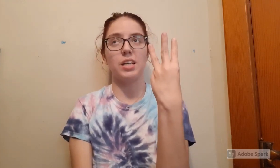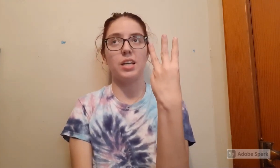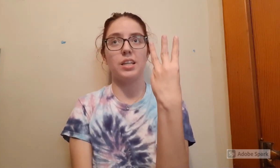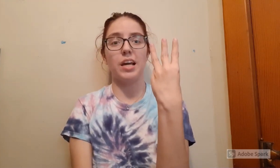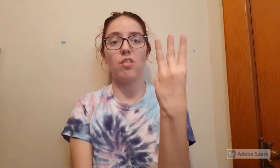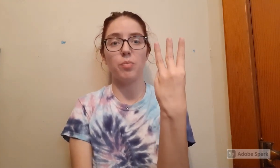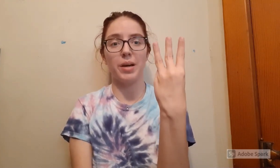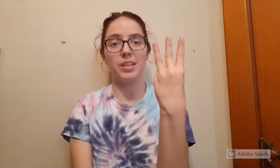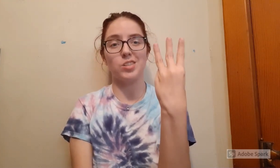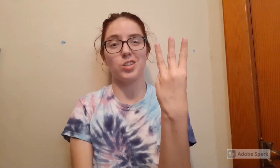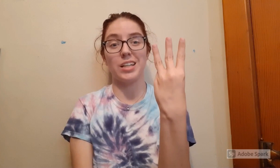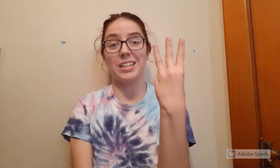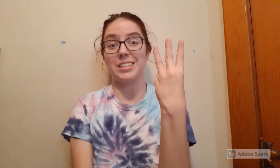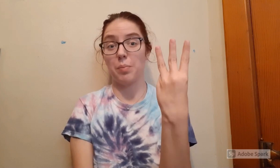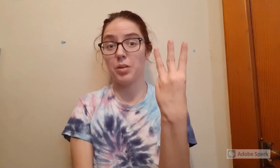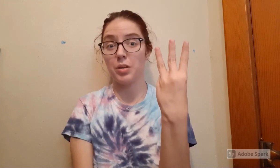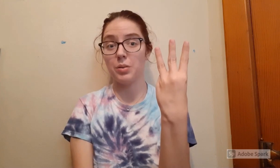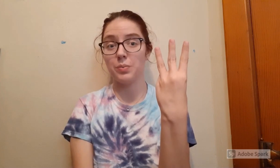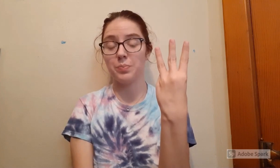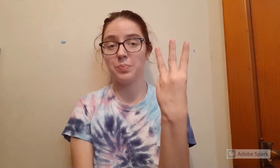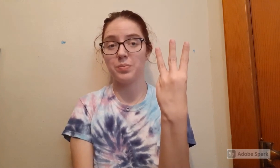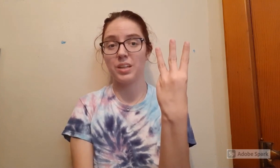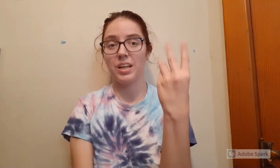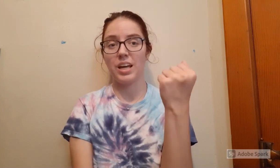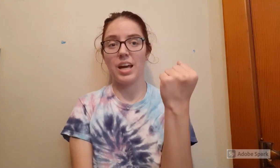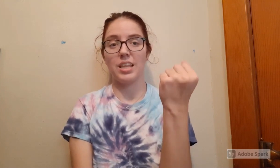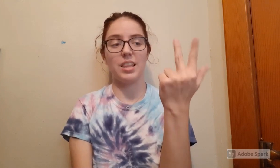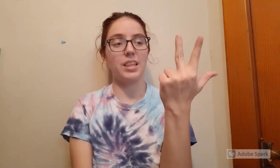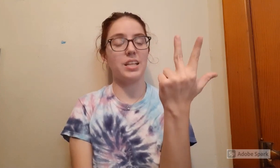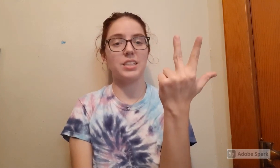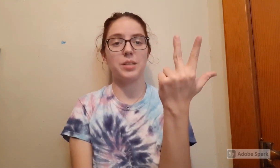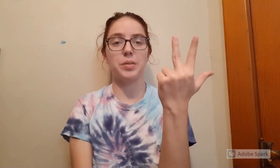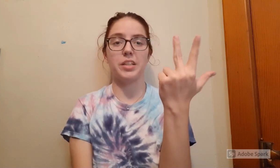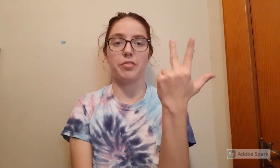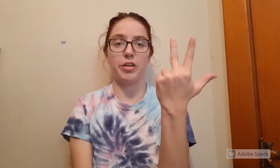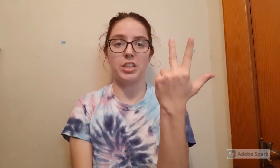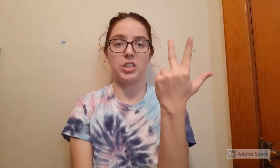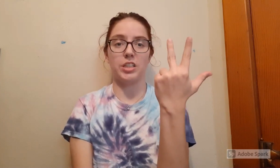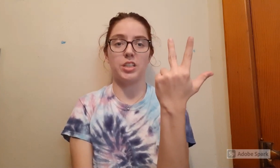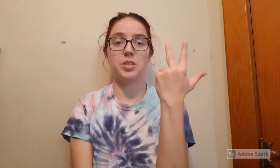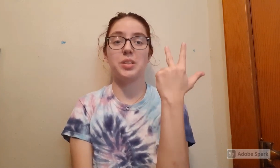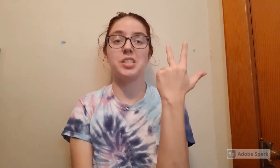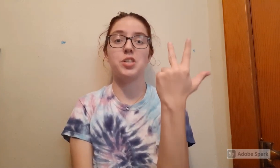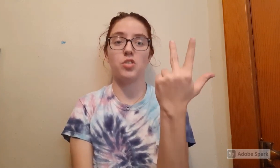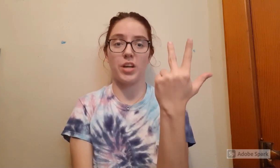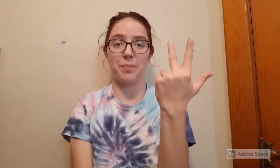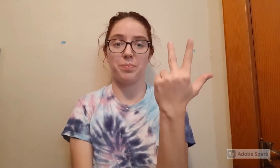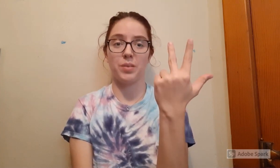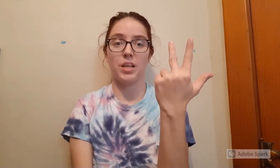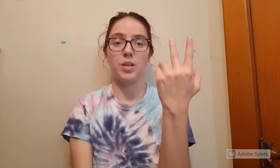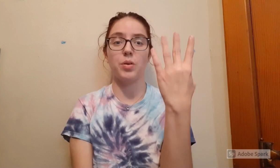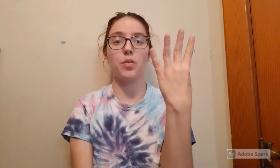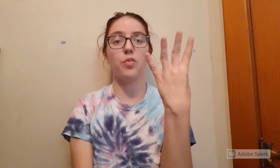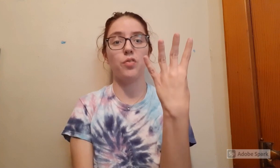in the alphabet, this looks like a W. And then this can be a differentiation. So this is 3. Then we go to